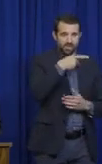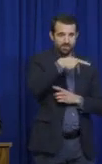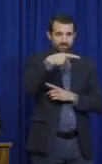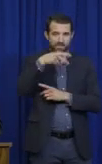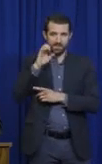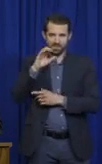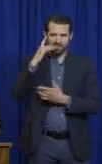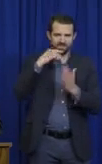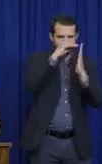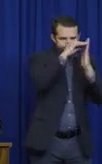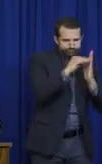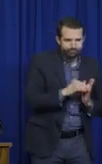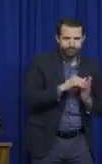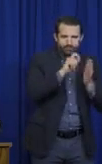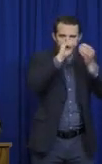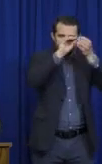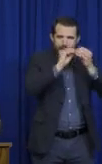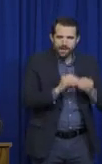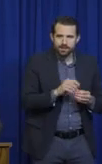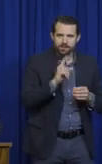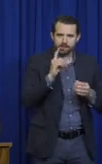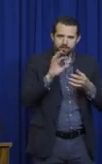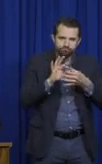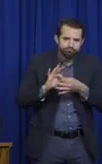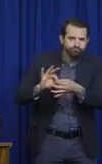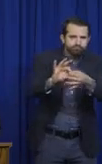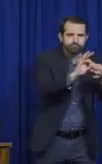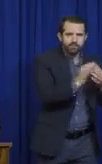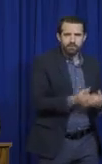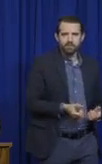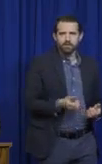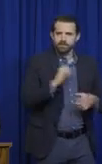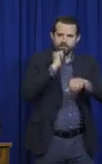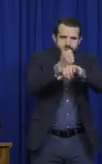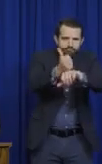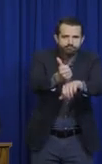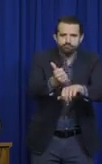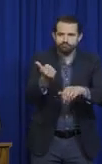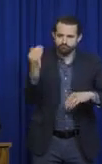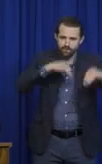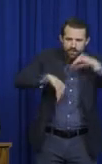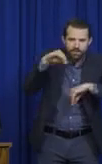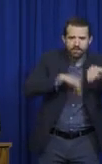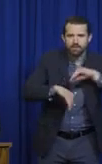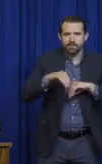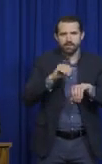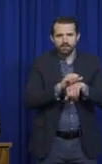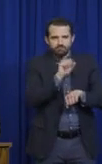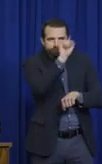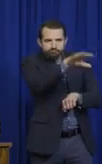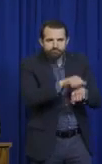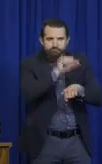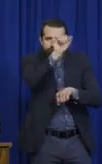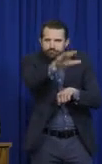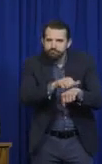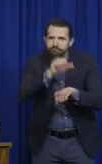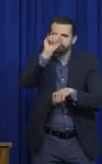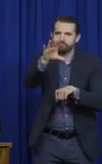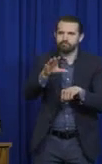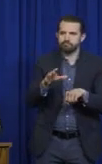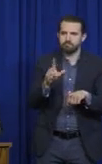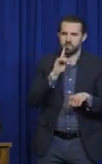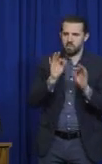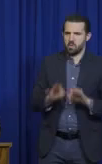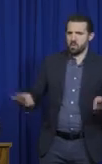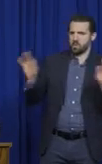the transport and delivery of, and making sure that we were on top of keeping a constant and steady supply of inventory